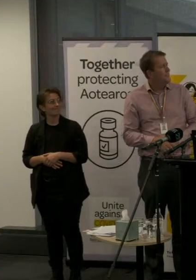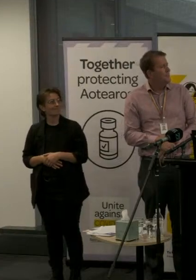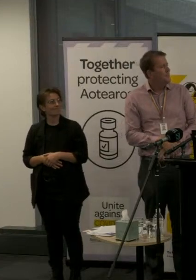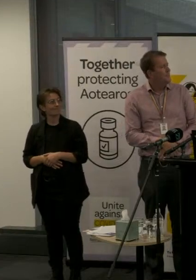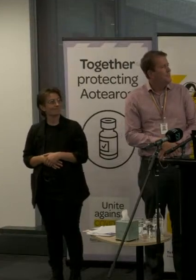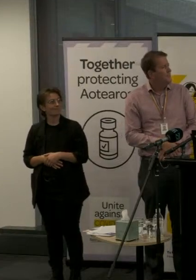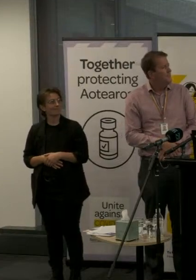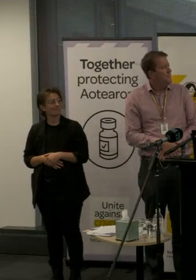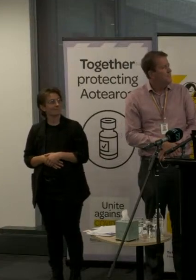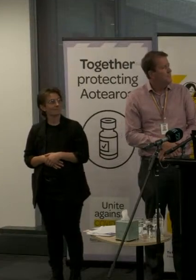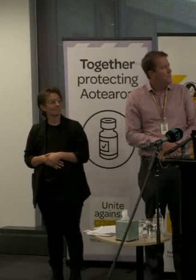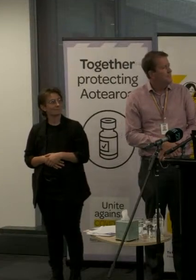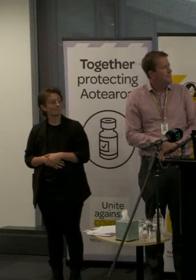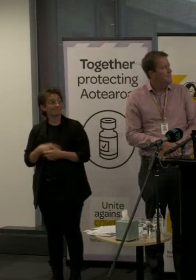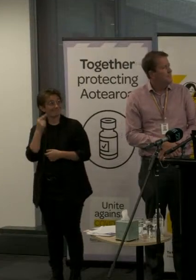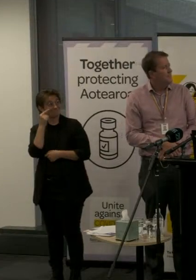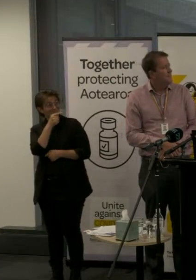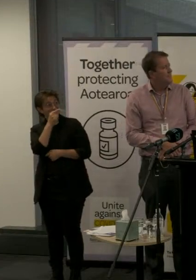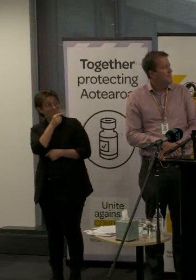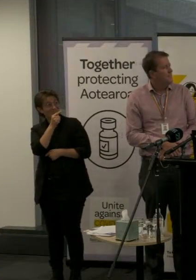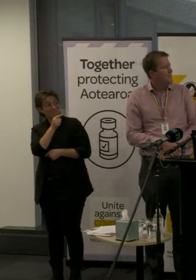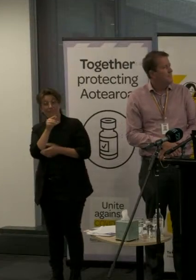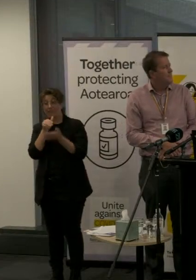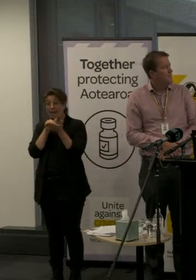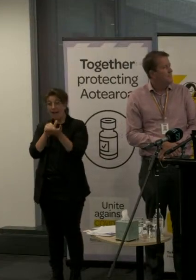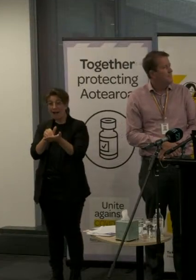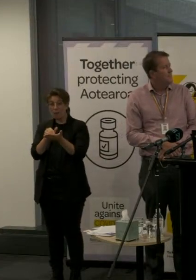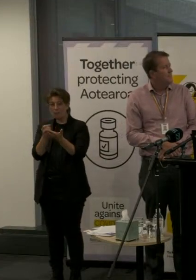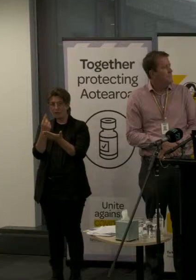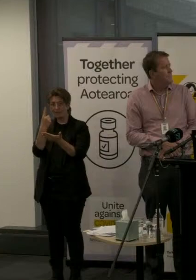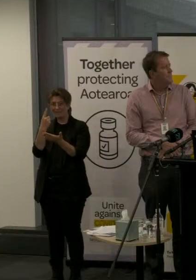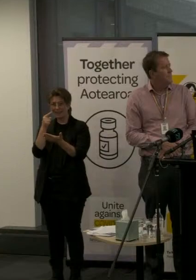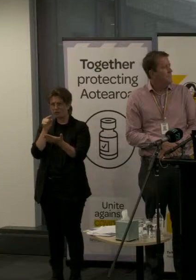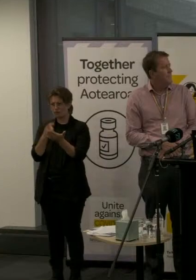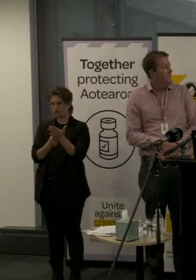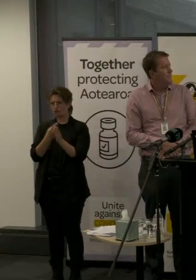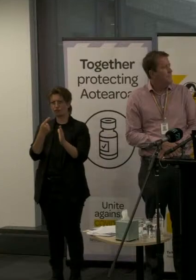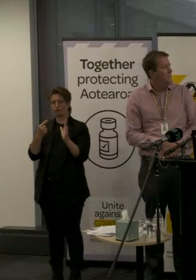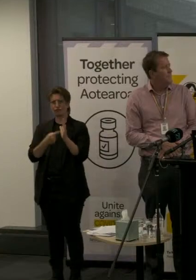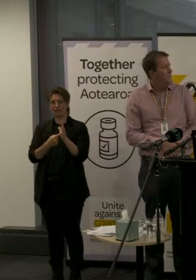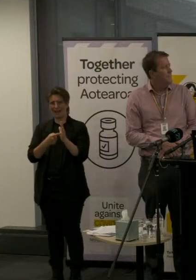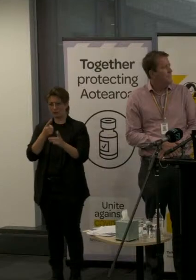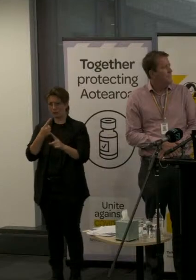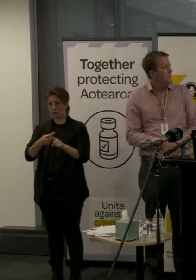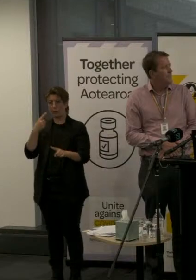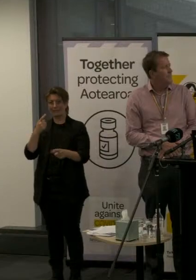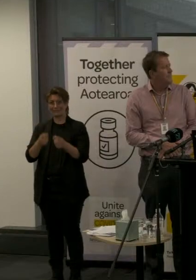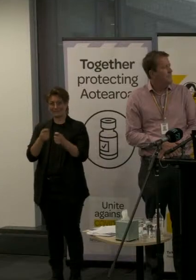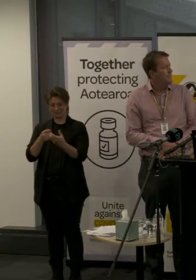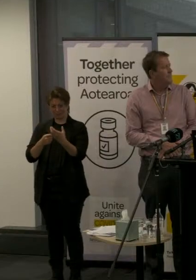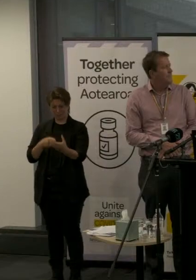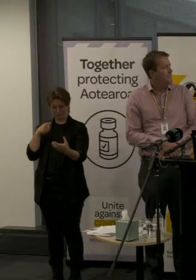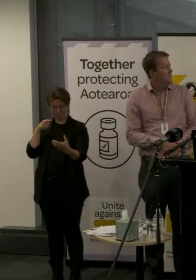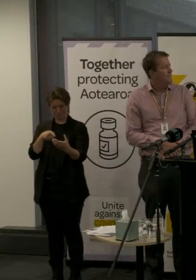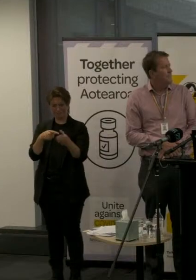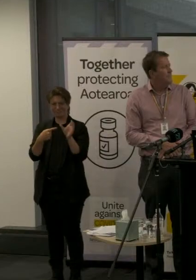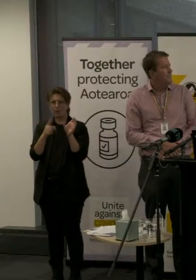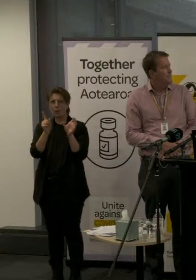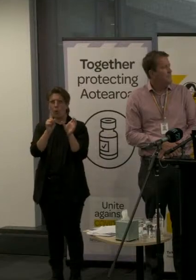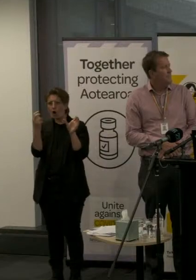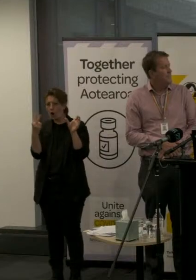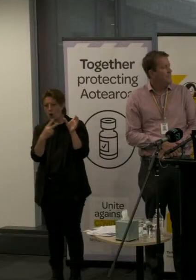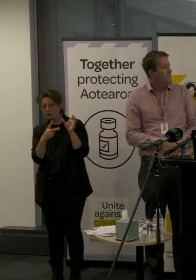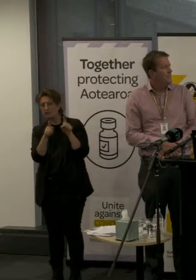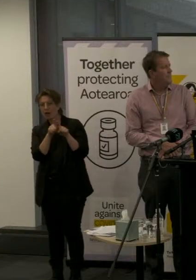And so this will help people to understand not just to report through the result of their rapid